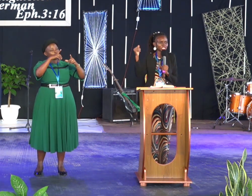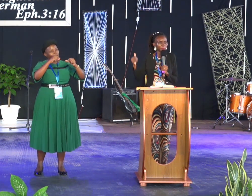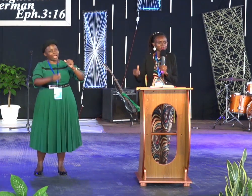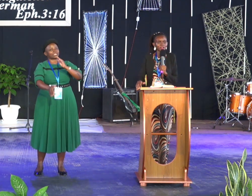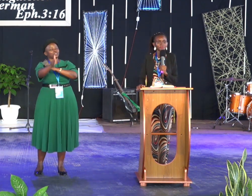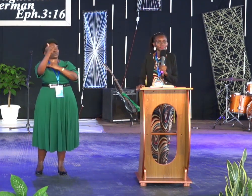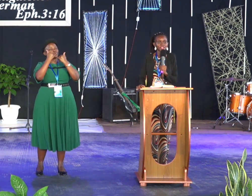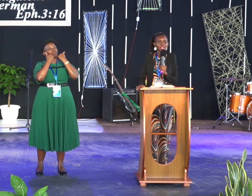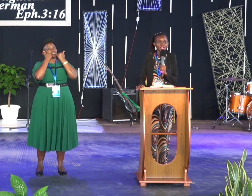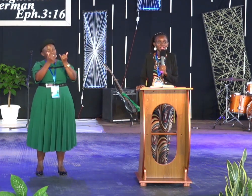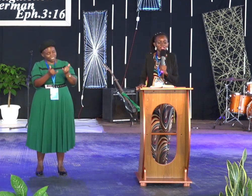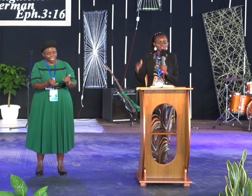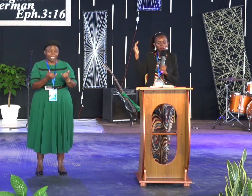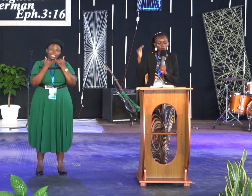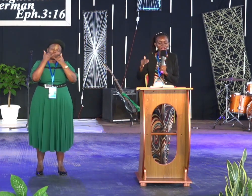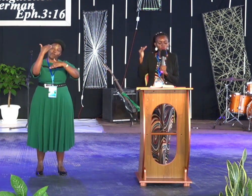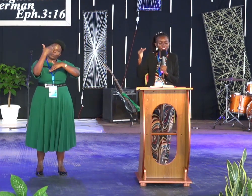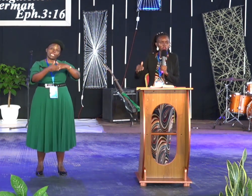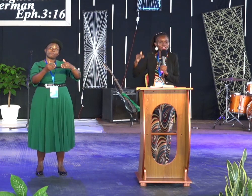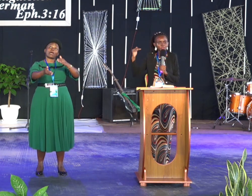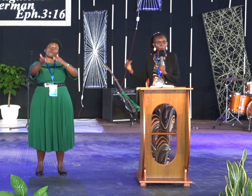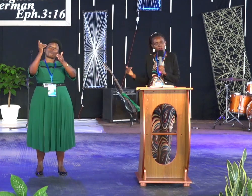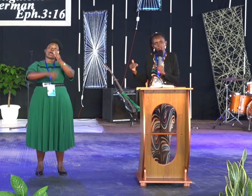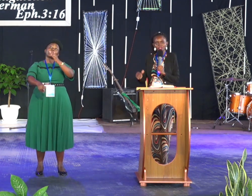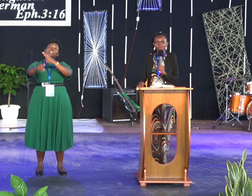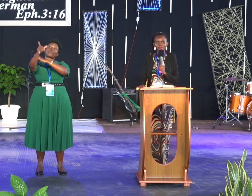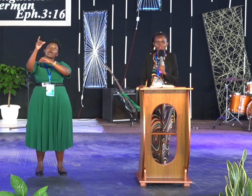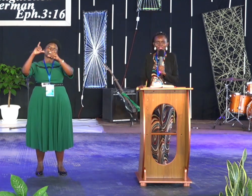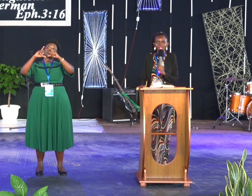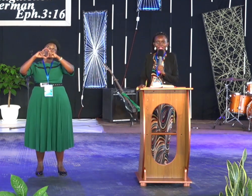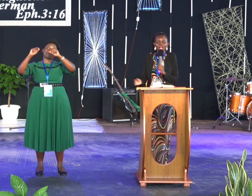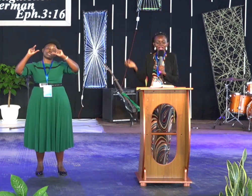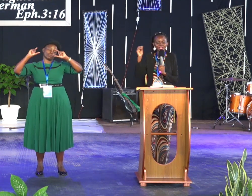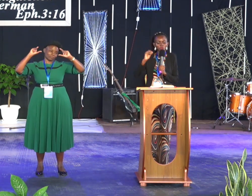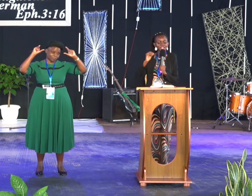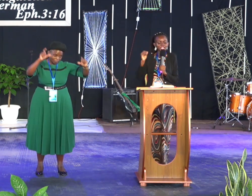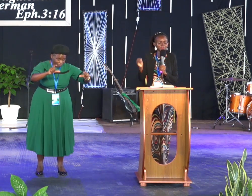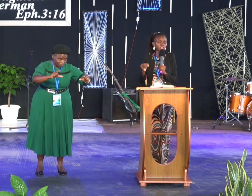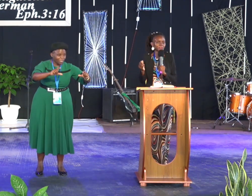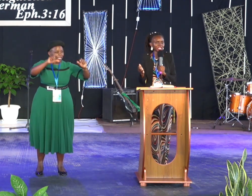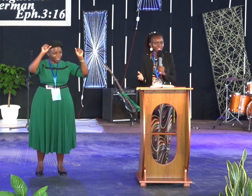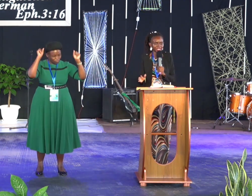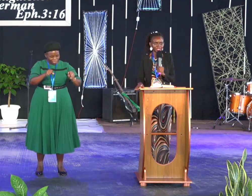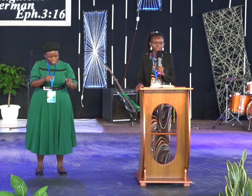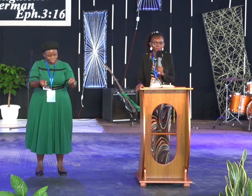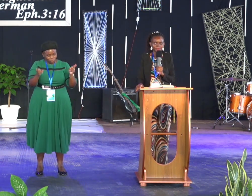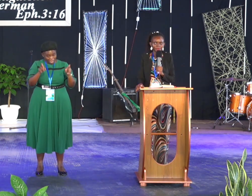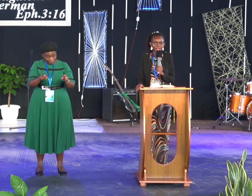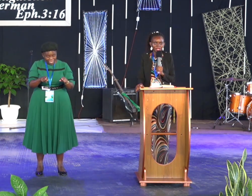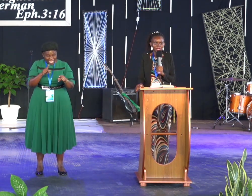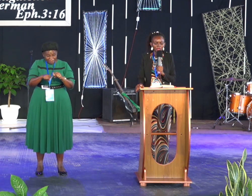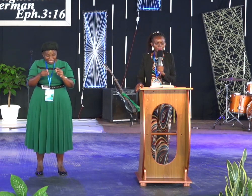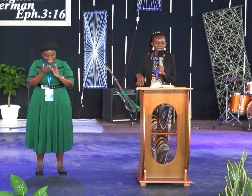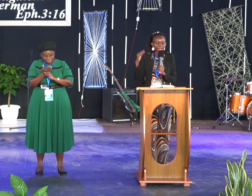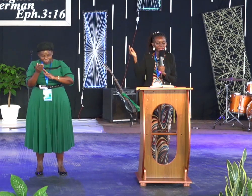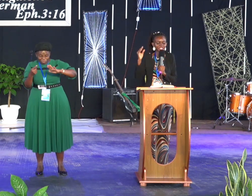yogera nye ekigambo Katonda kiyayogera. The word which God spoke. Ngacha yagalo tukiriza. And he wanted to fulfill it. Na ye wakati mu